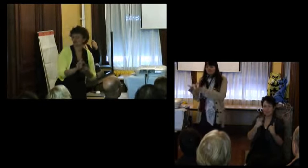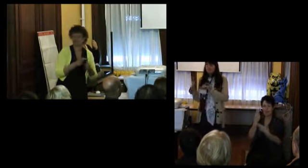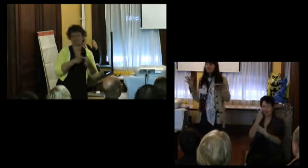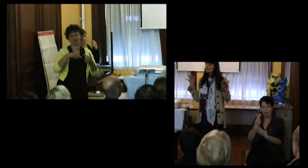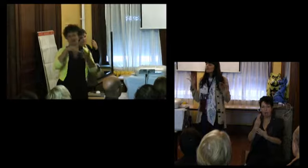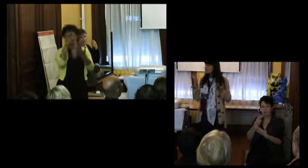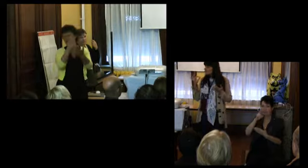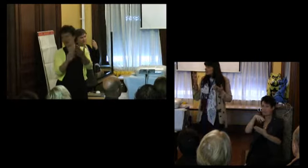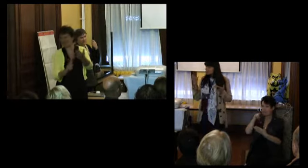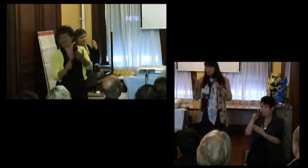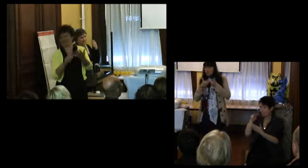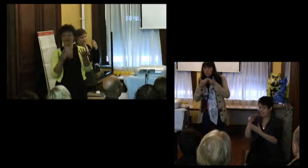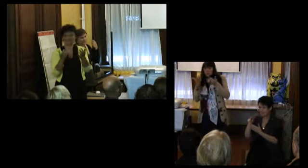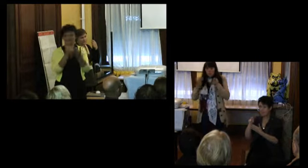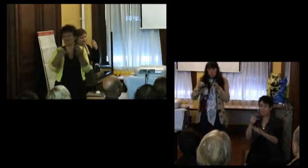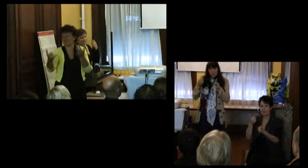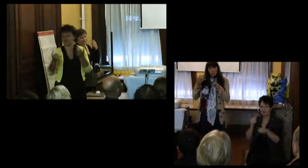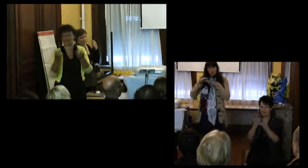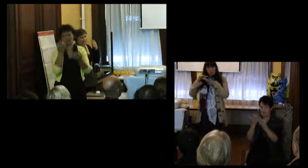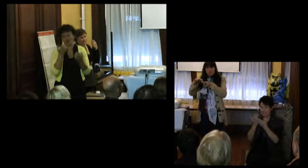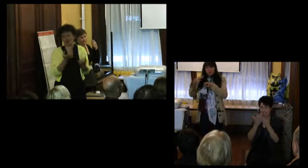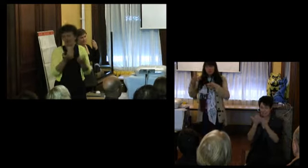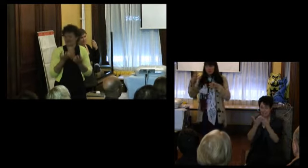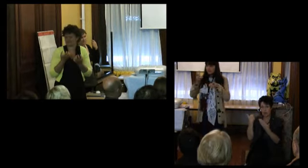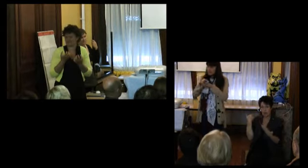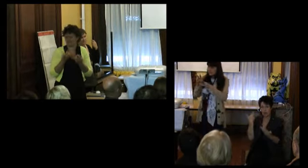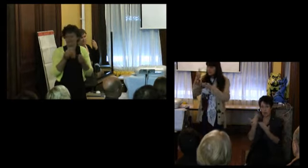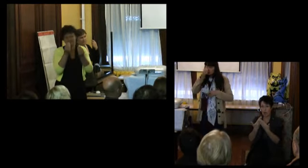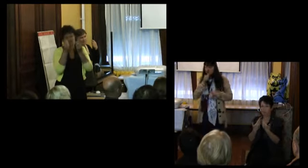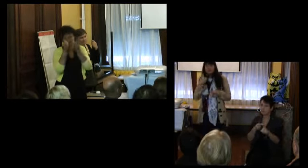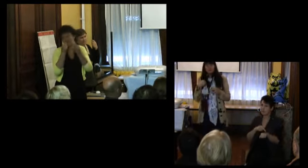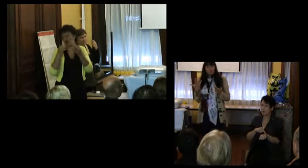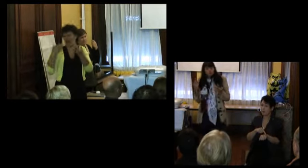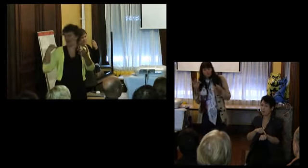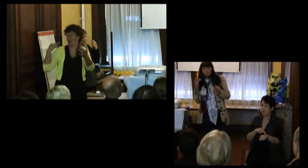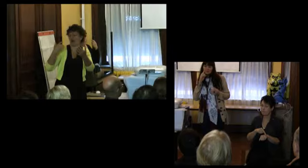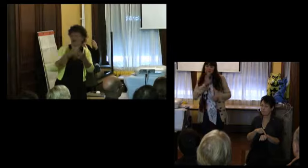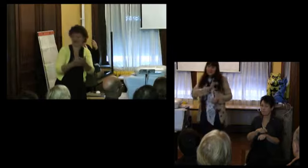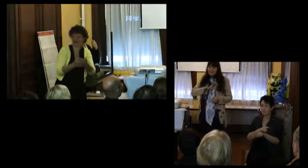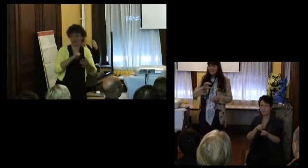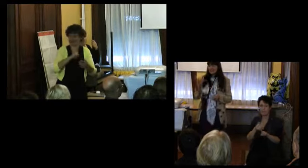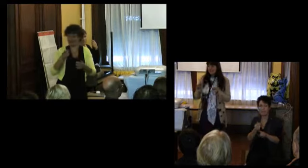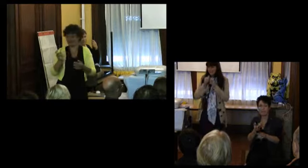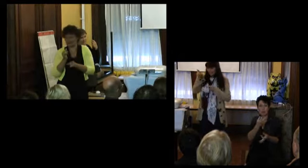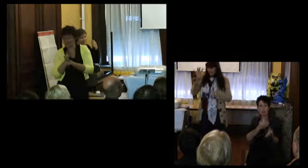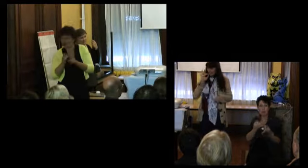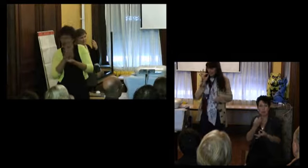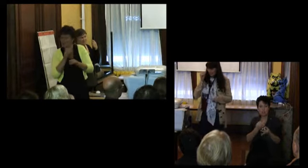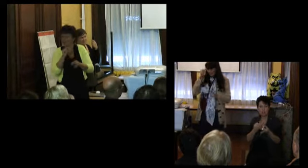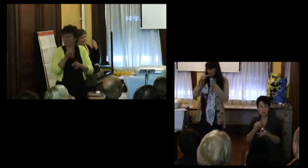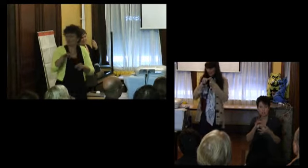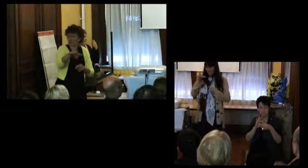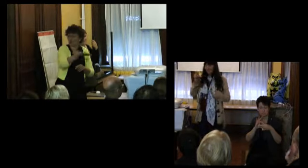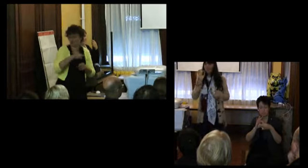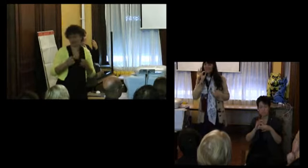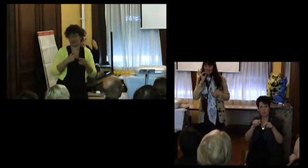so I've studied it for quite a long time now. So if you have any question about that, I can